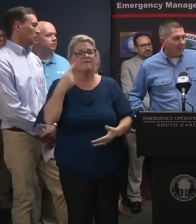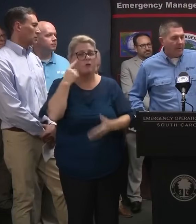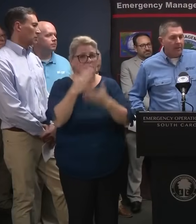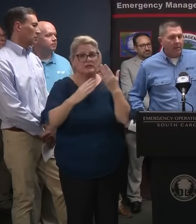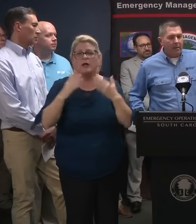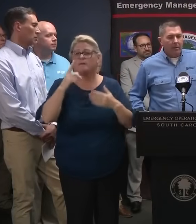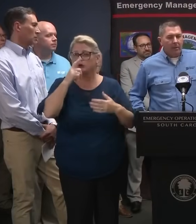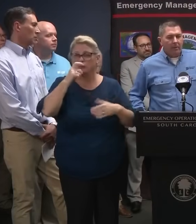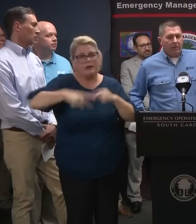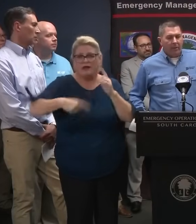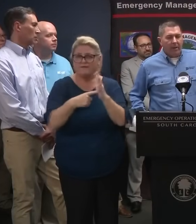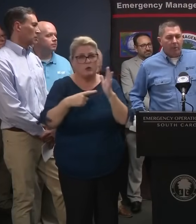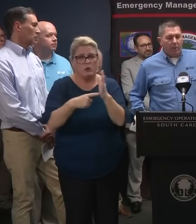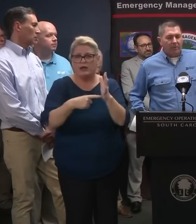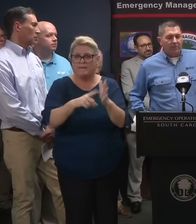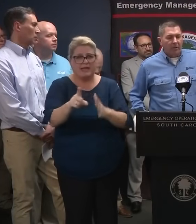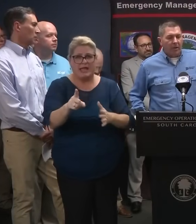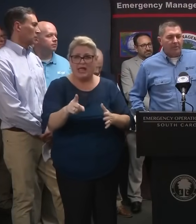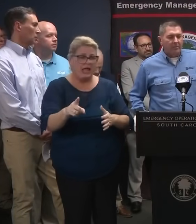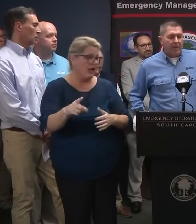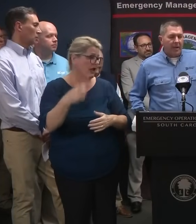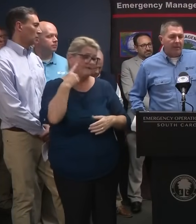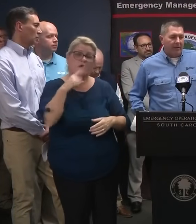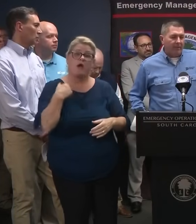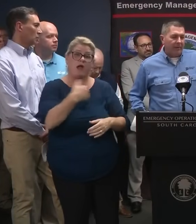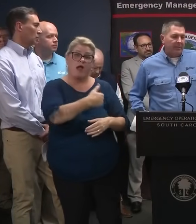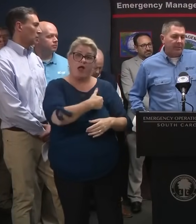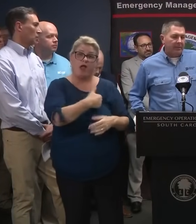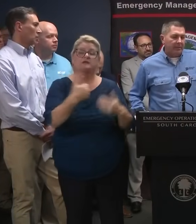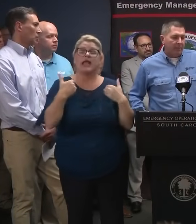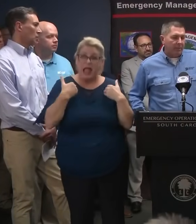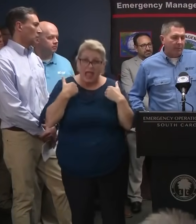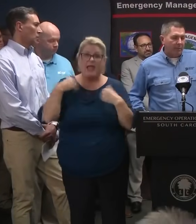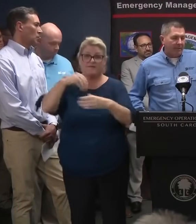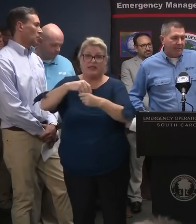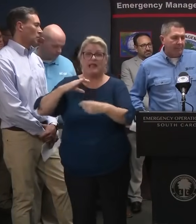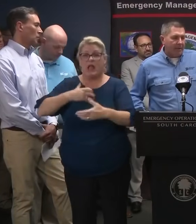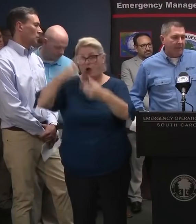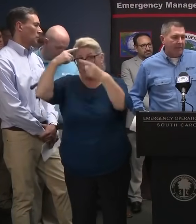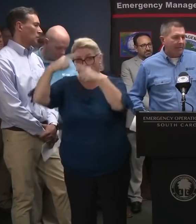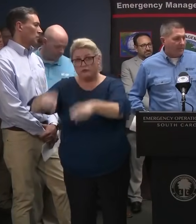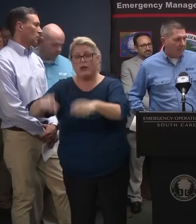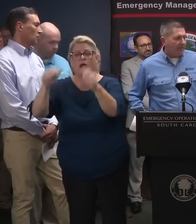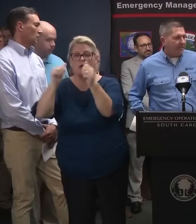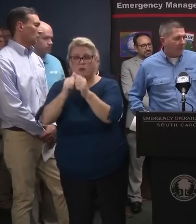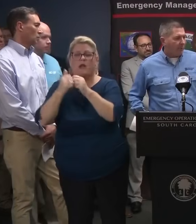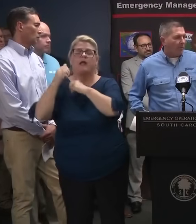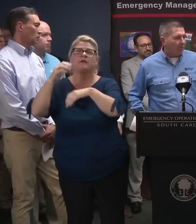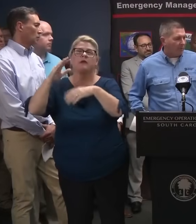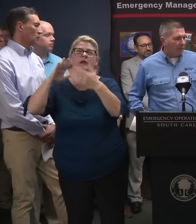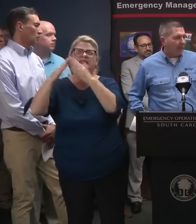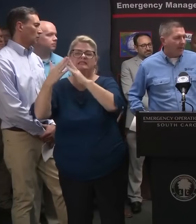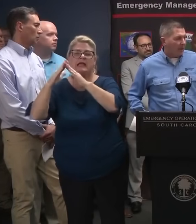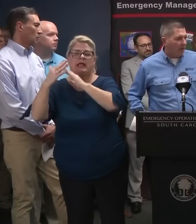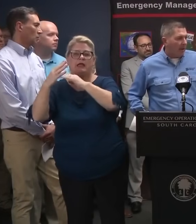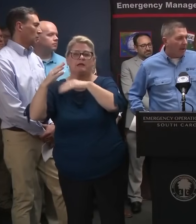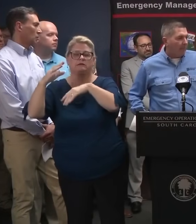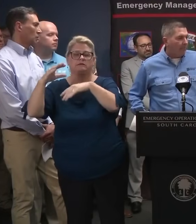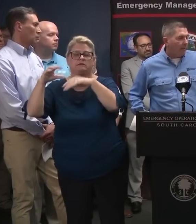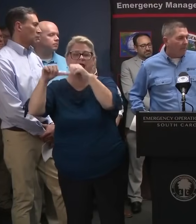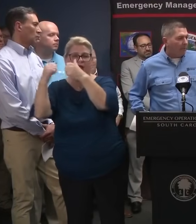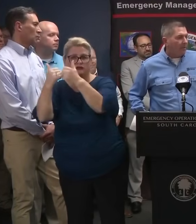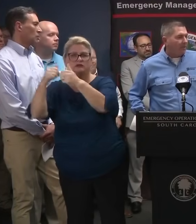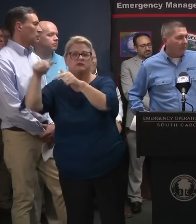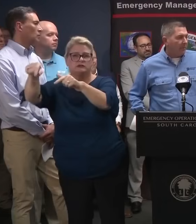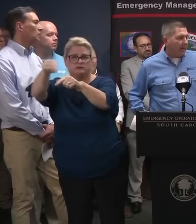unable to pay, the way it works for us, we have it in our franchise agreement with municipalities and a matching program so that they can go out